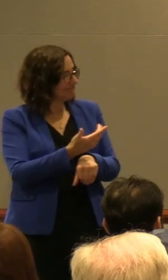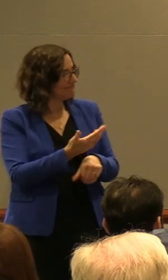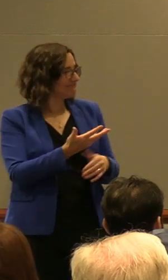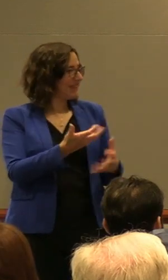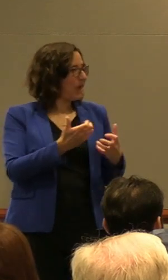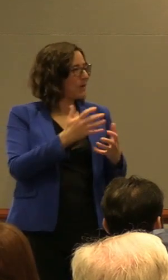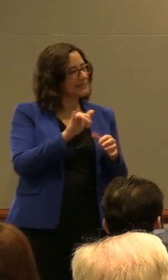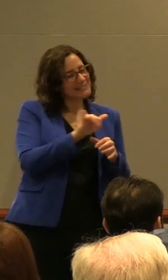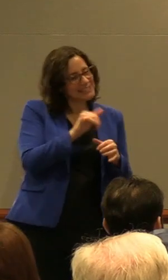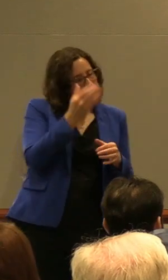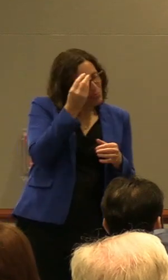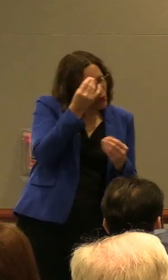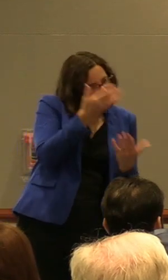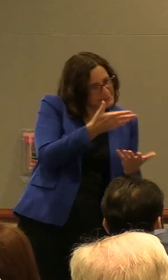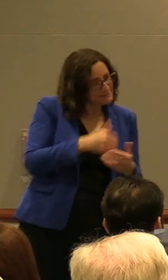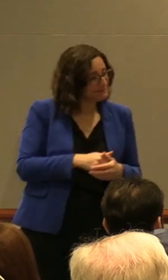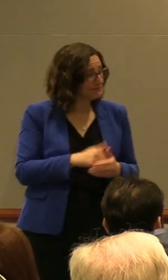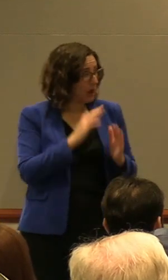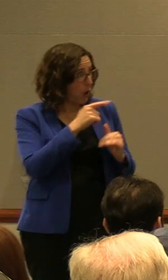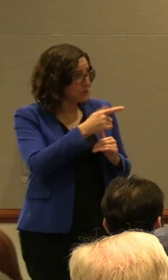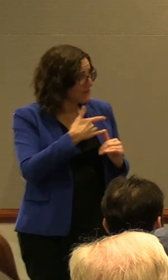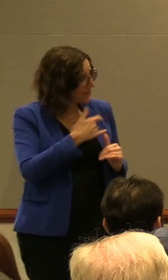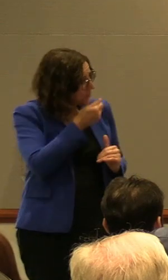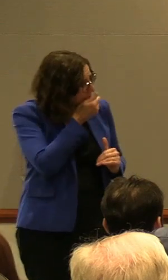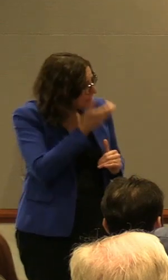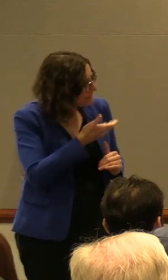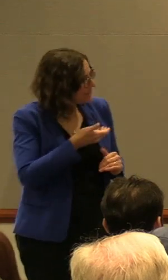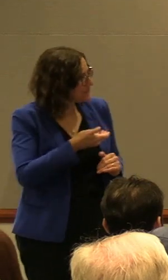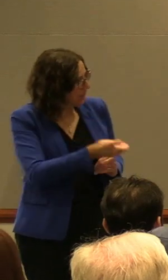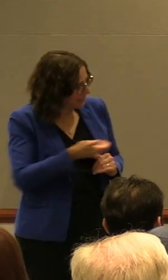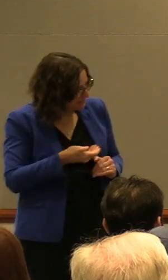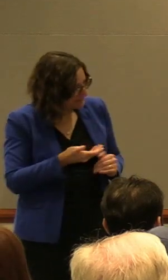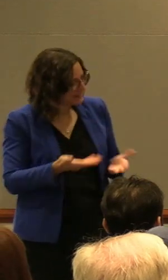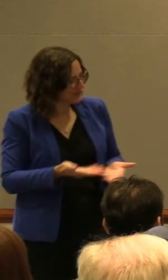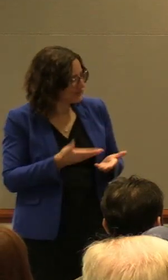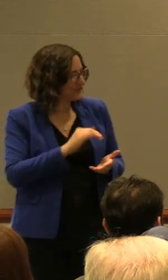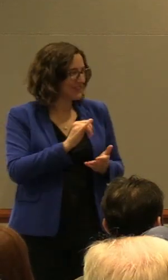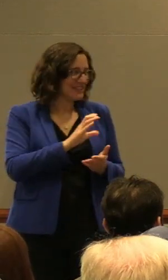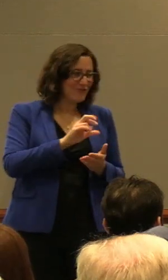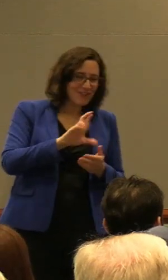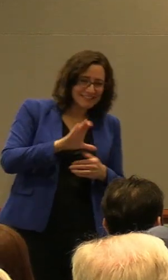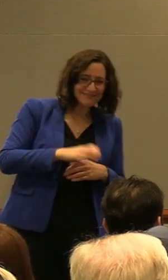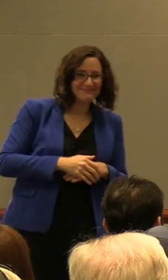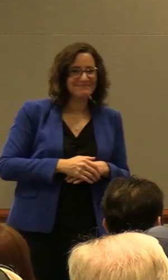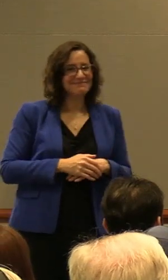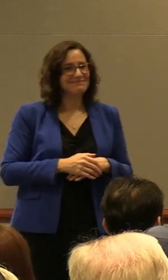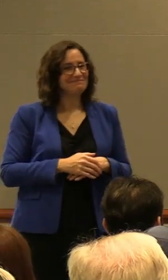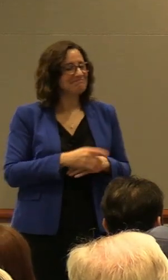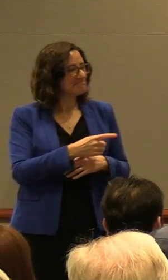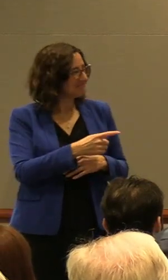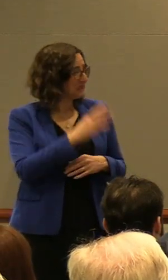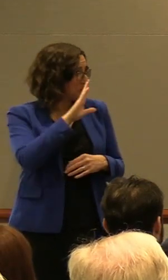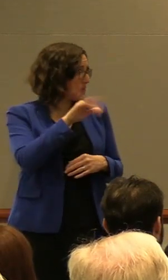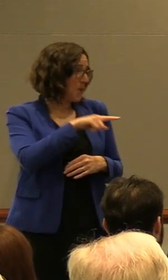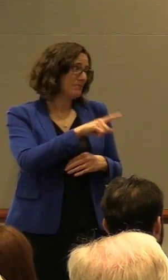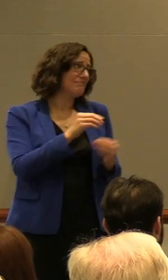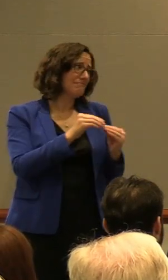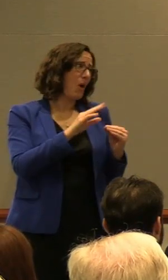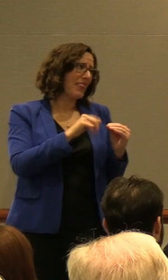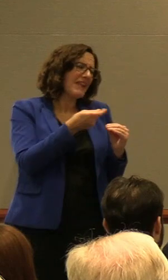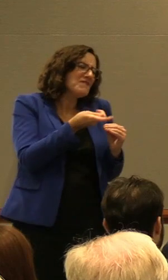those same thoughts with you. I hope that you feel warm and welcome here with the JCRC, that you know you've had more than a